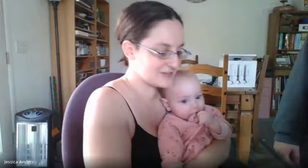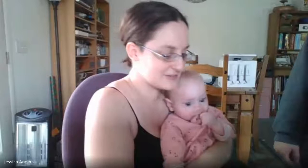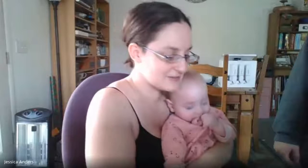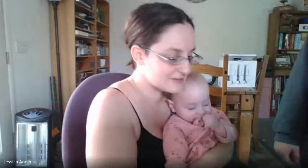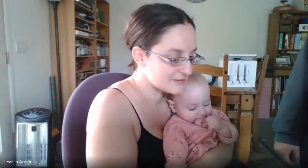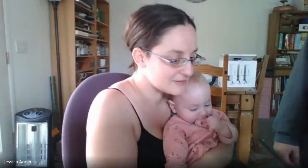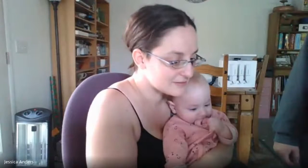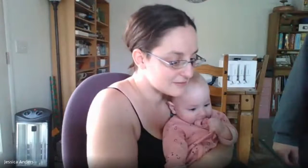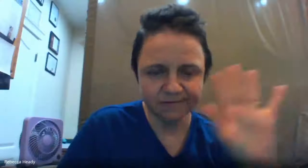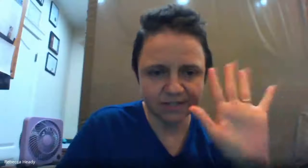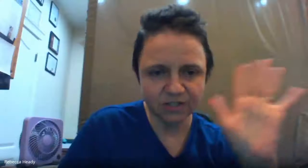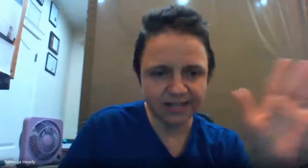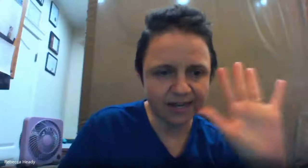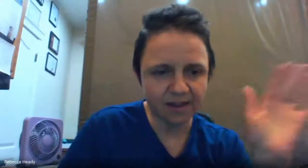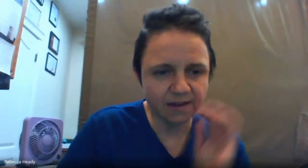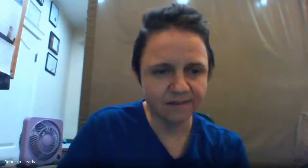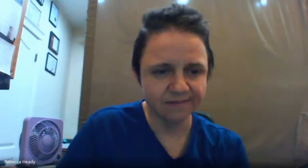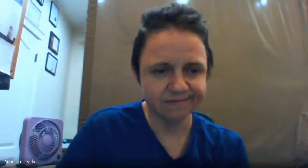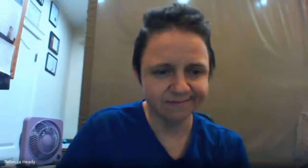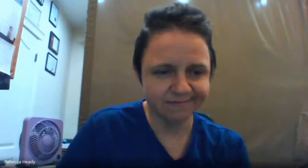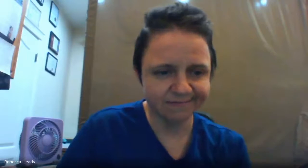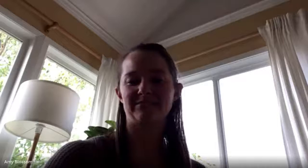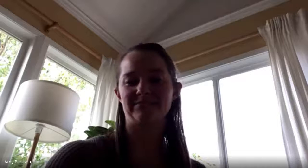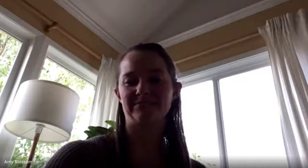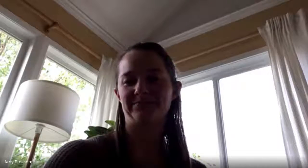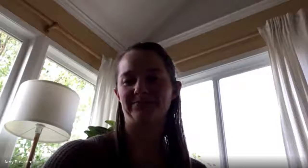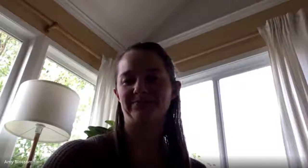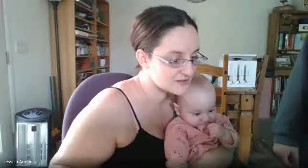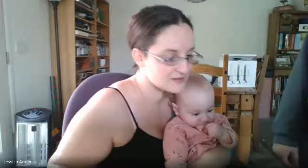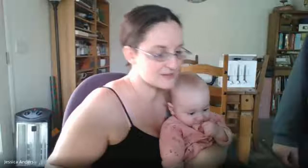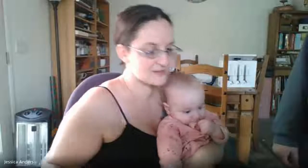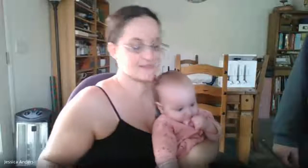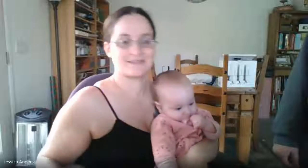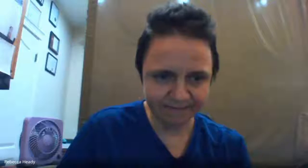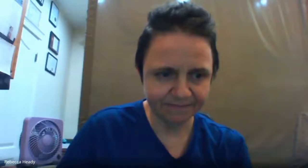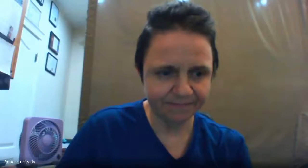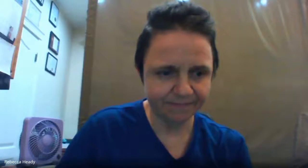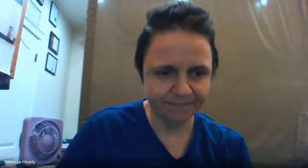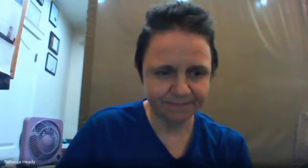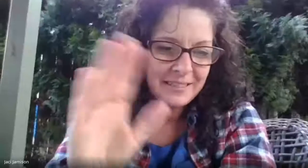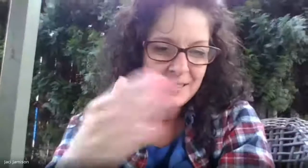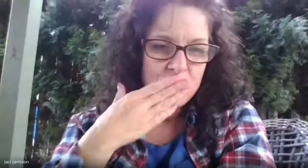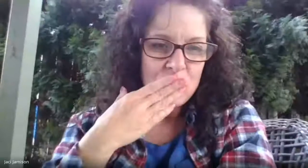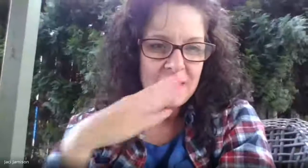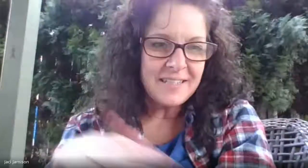signing off. Unless you guys had anything. Thanks so much. Nope. You're welcome. All right. Hi, Ginger.